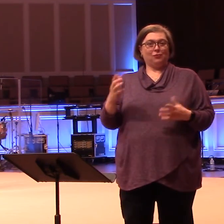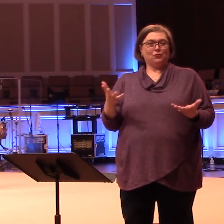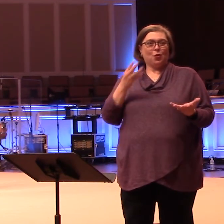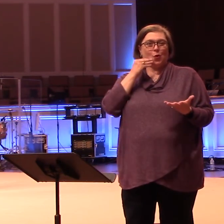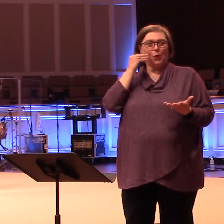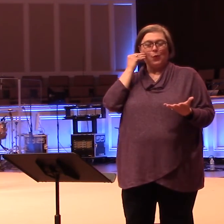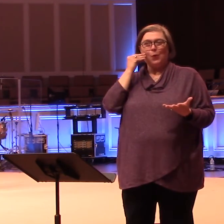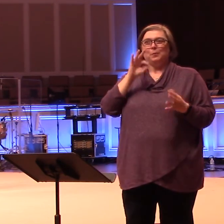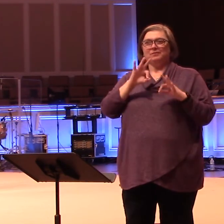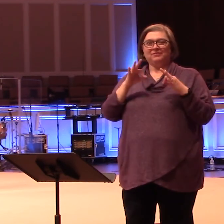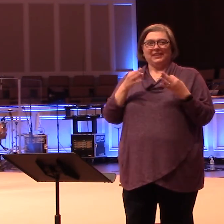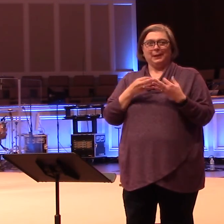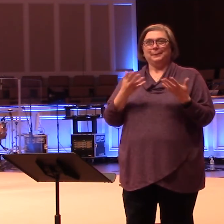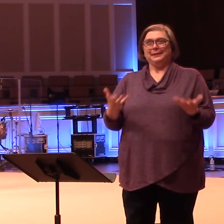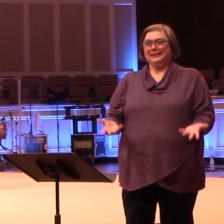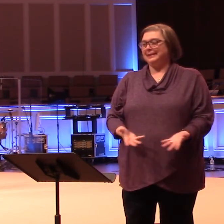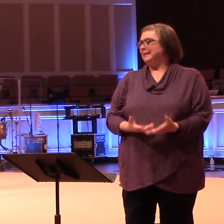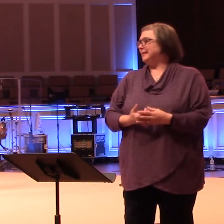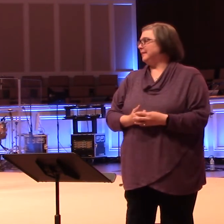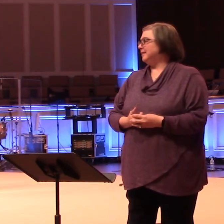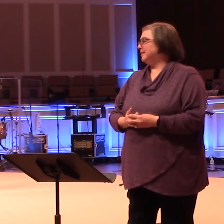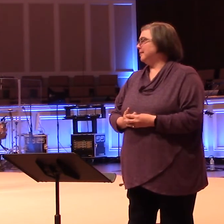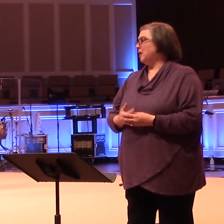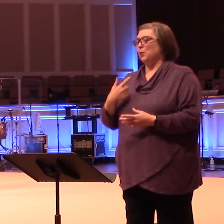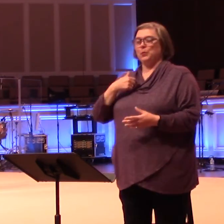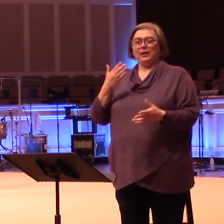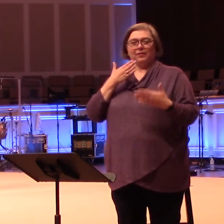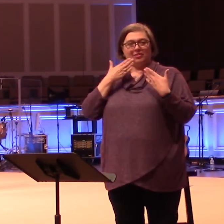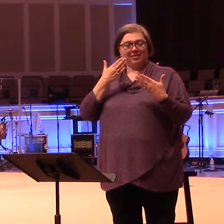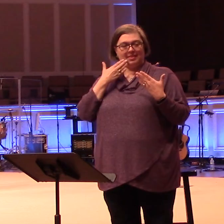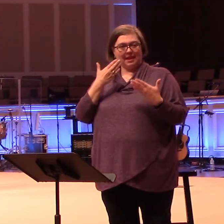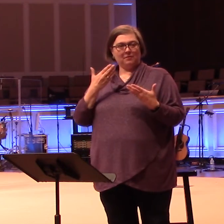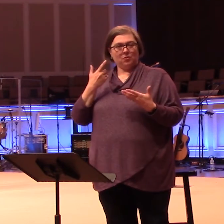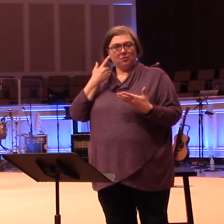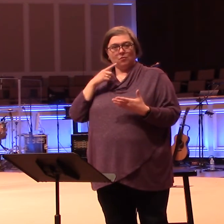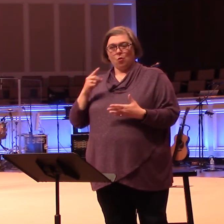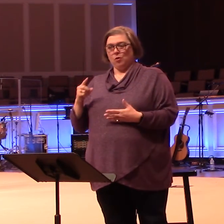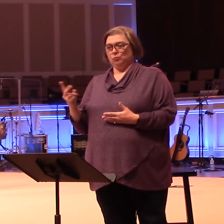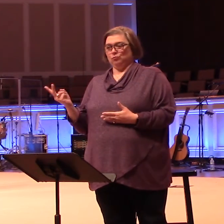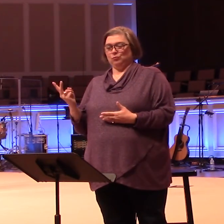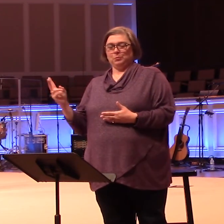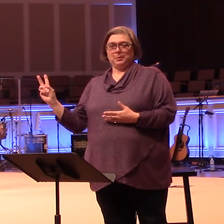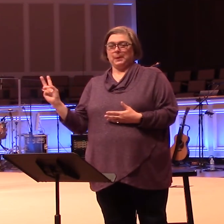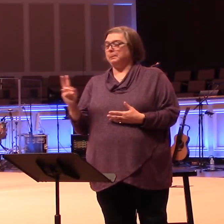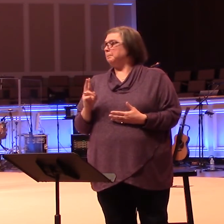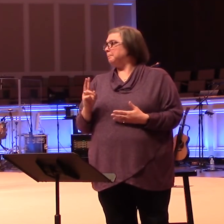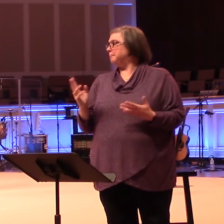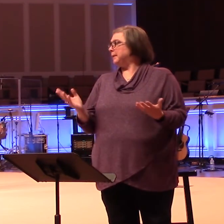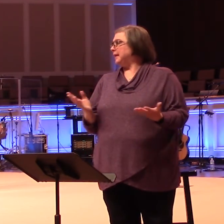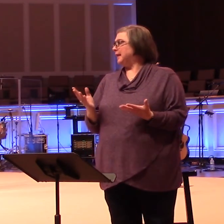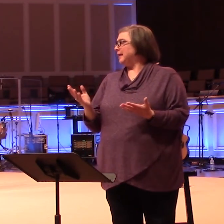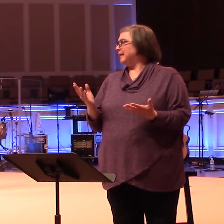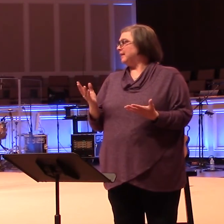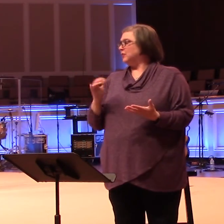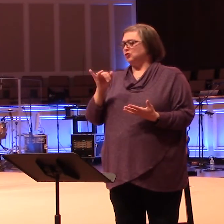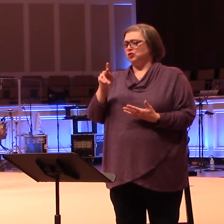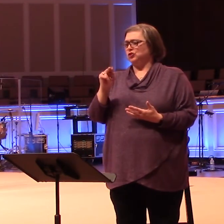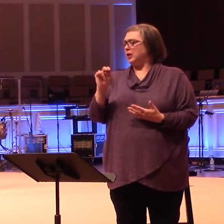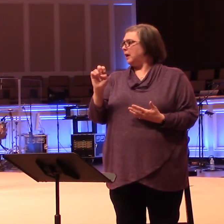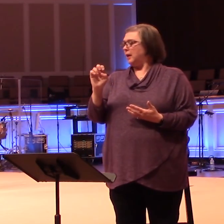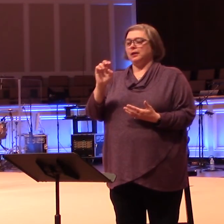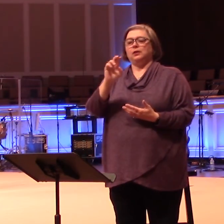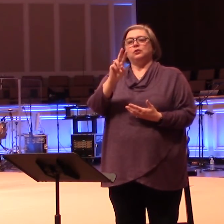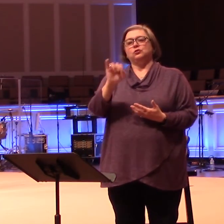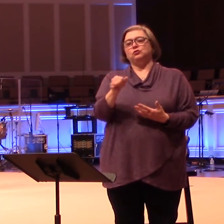and love her and her family. We are so thankful that God's brought Judd and Michelle here, and I can't wait to see what God's going